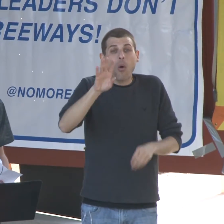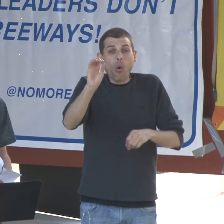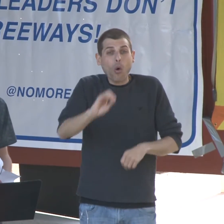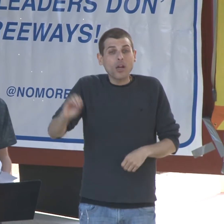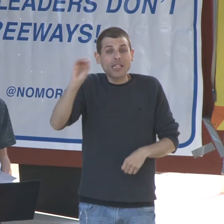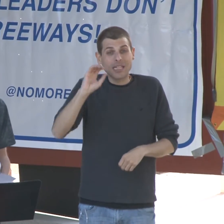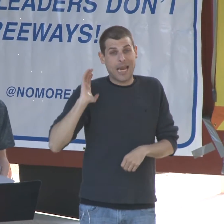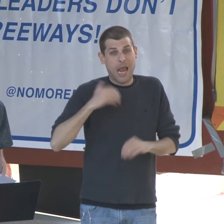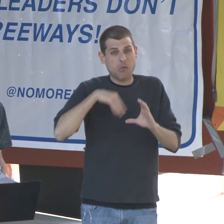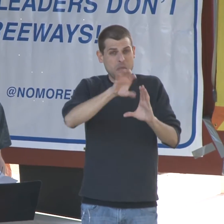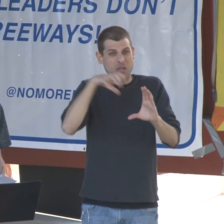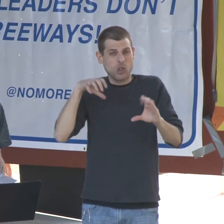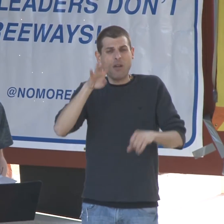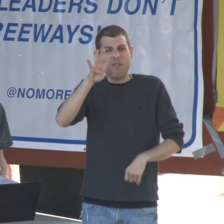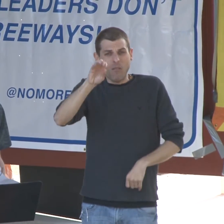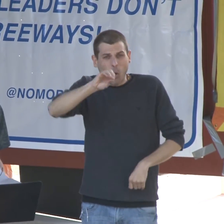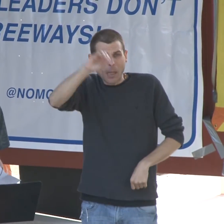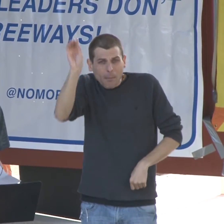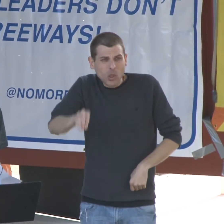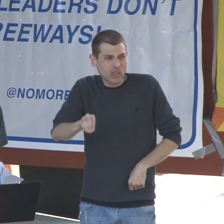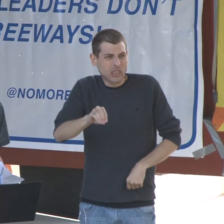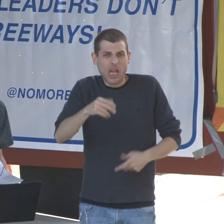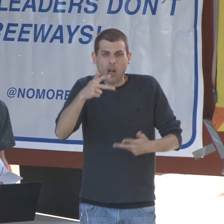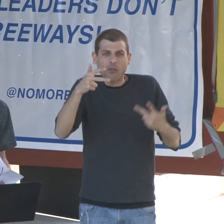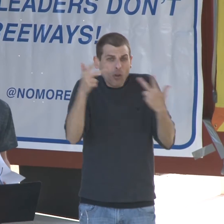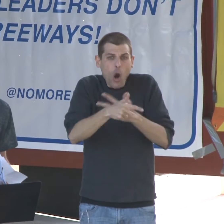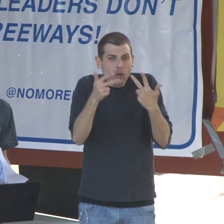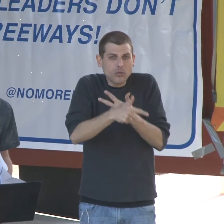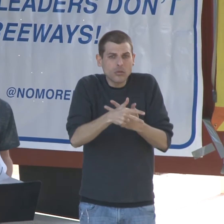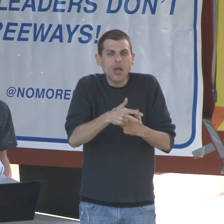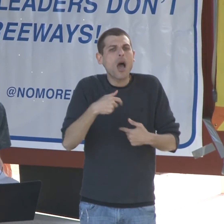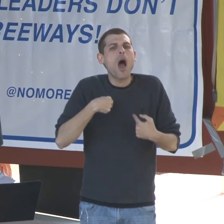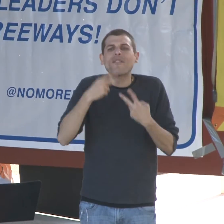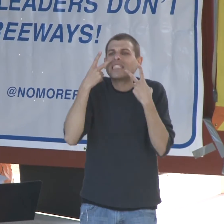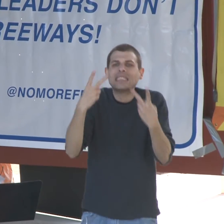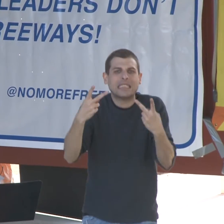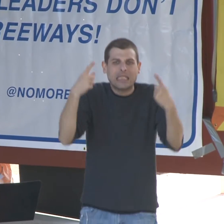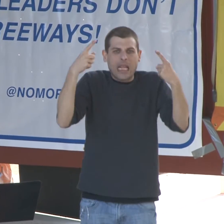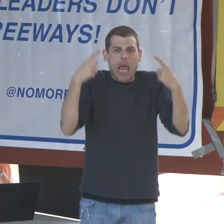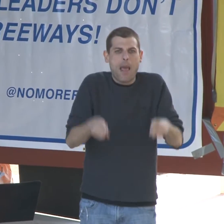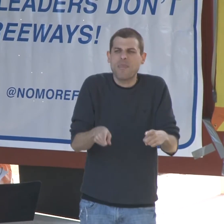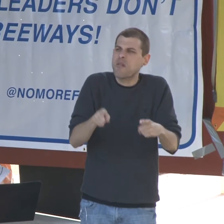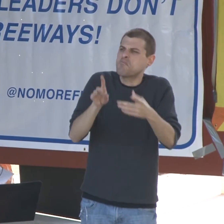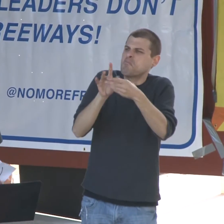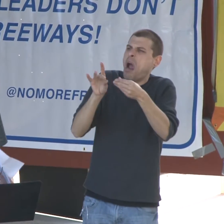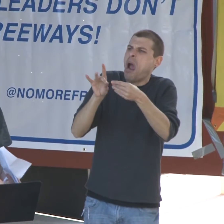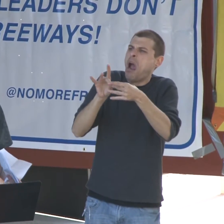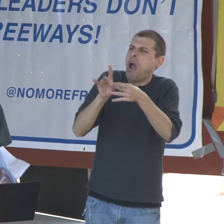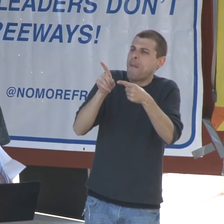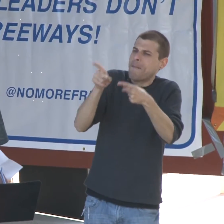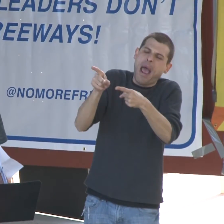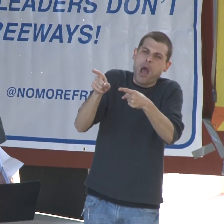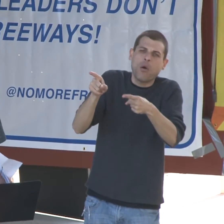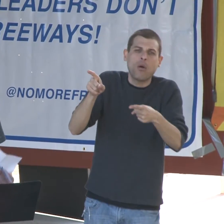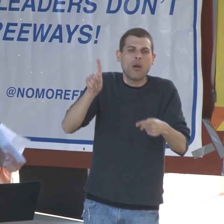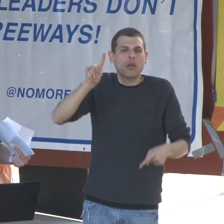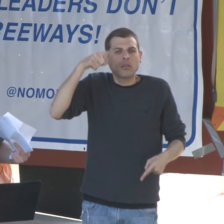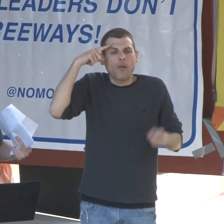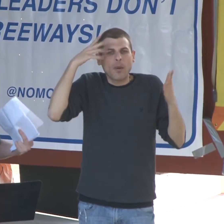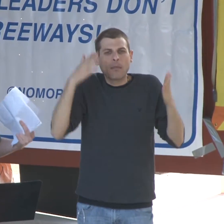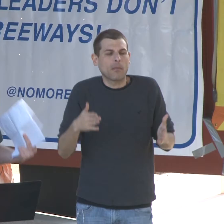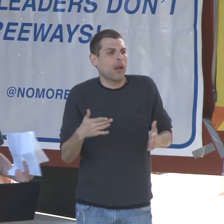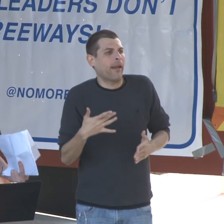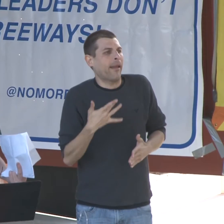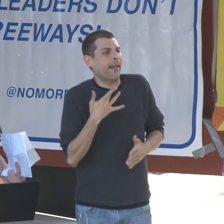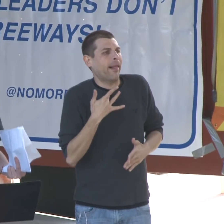transportation. I've just watched bureaucrats' faces melt in the context of a 3-minute bit of public testimony. And Sunrise's really